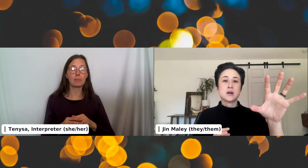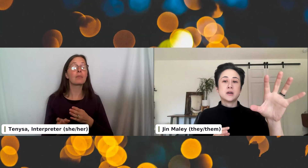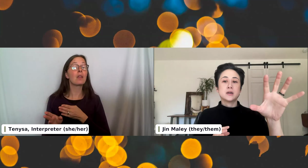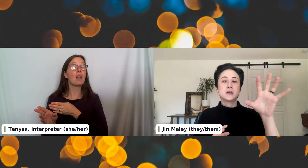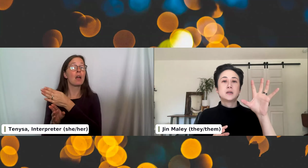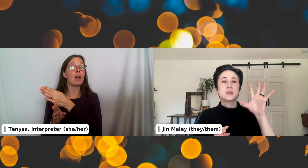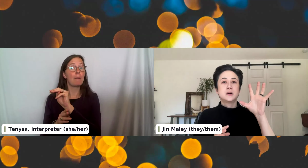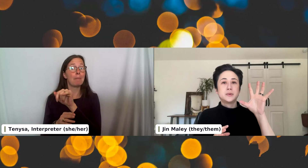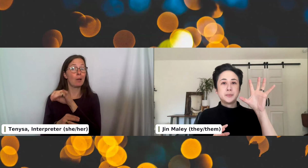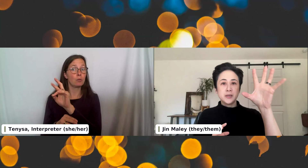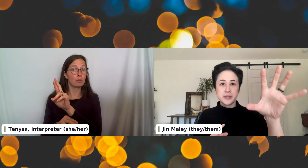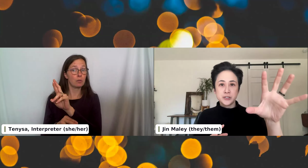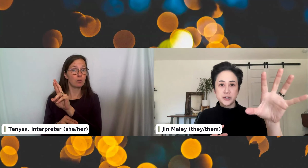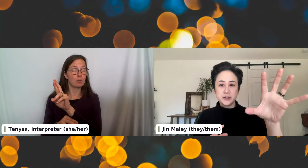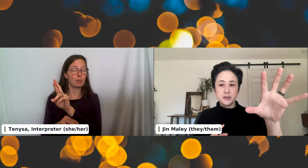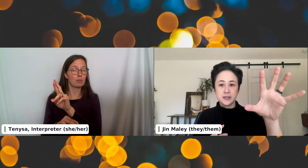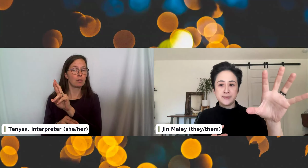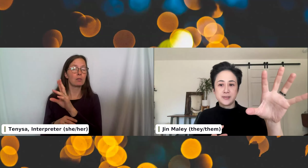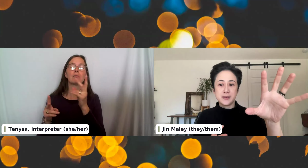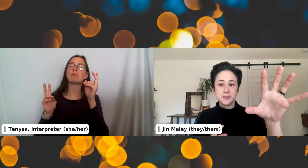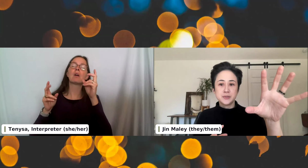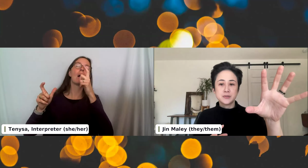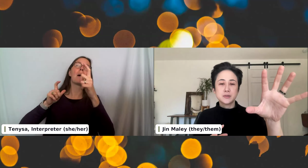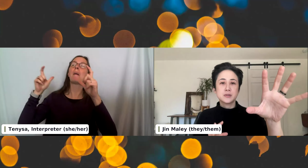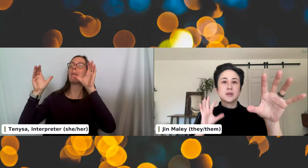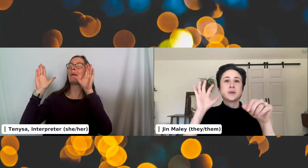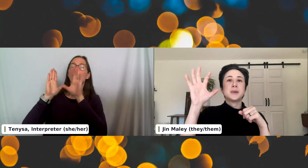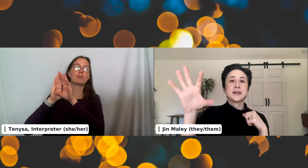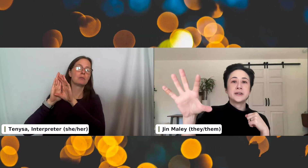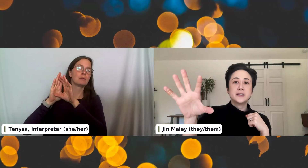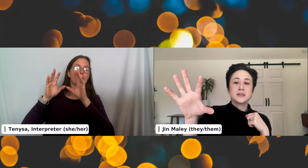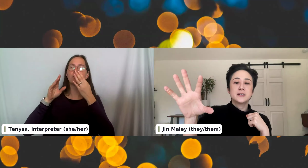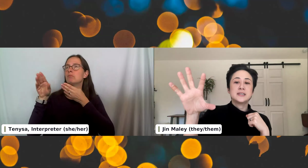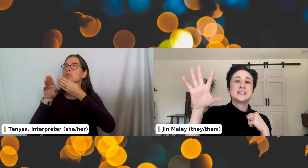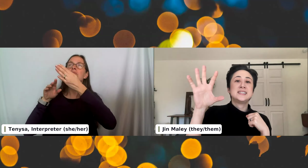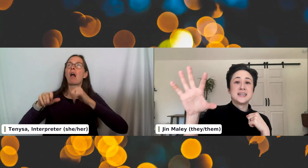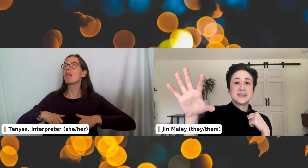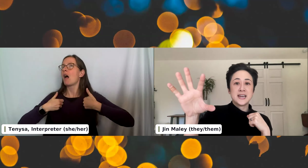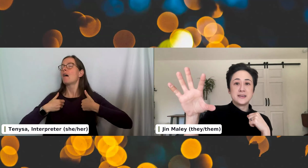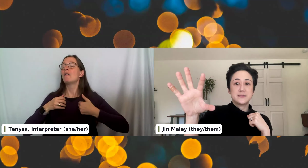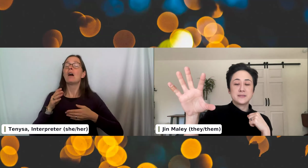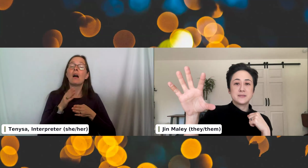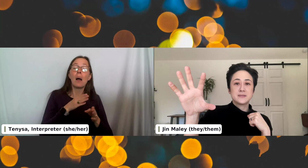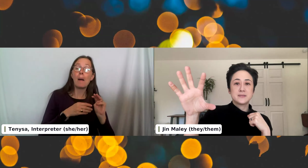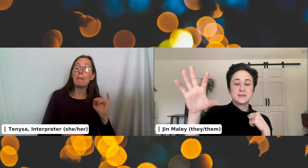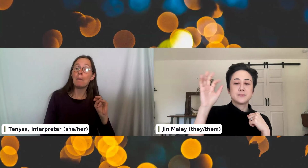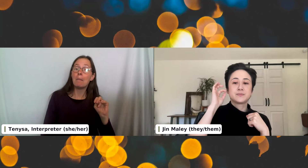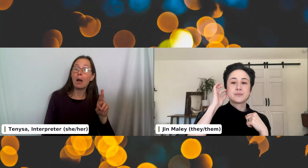Major are big picture, life themes. Minor is day-to-day.